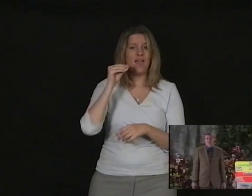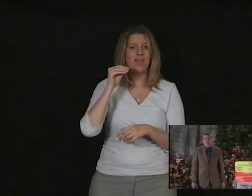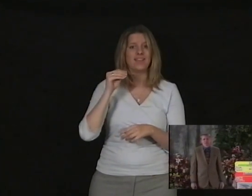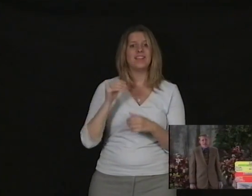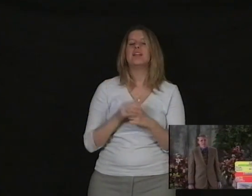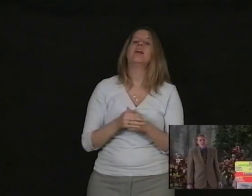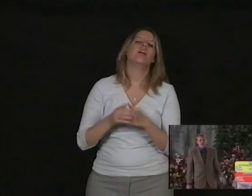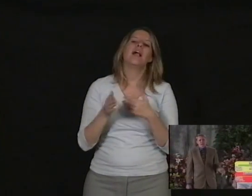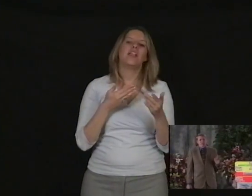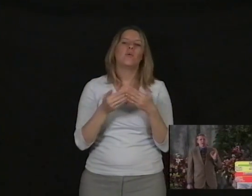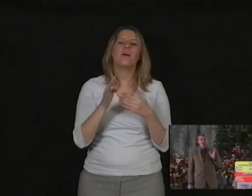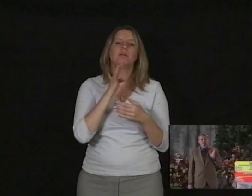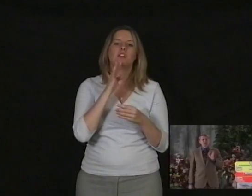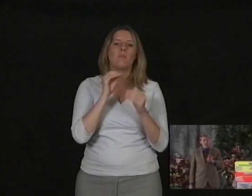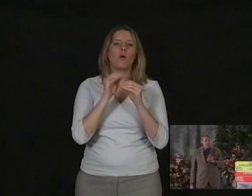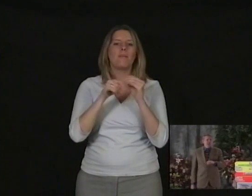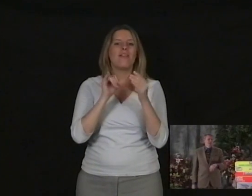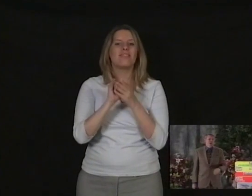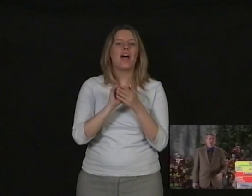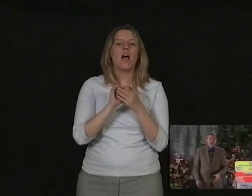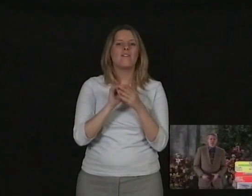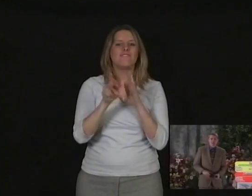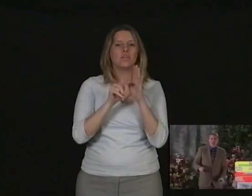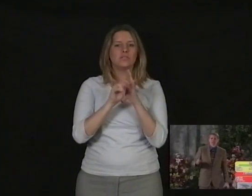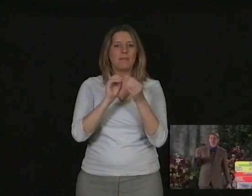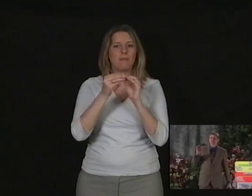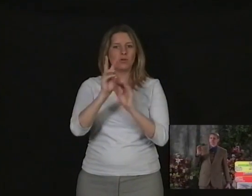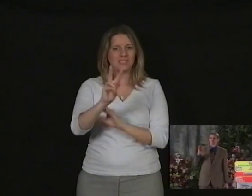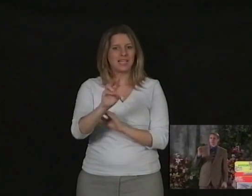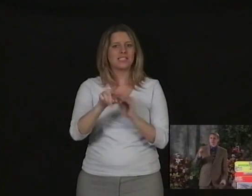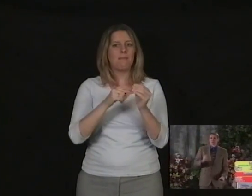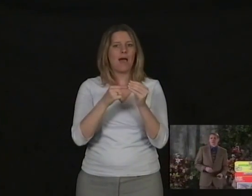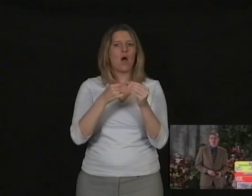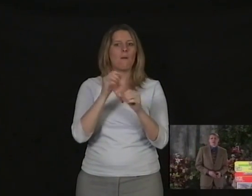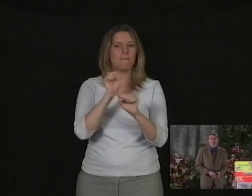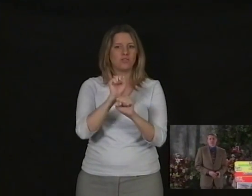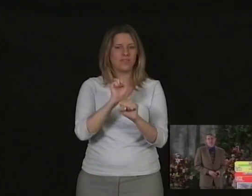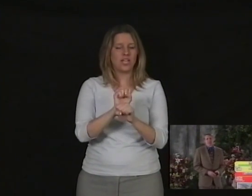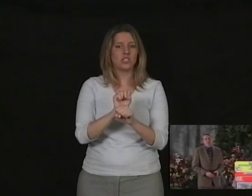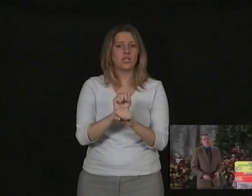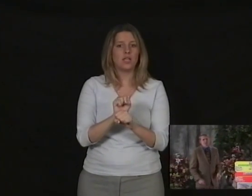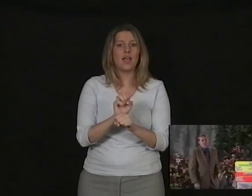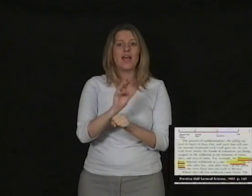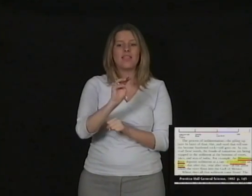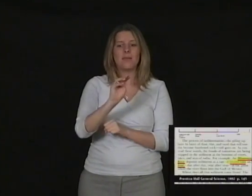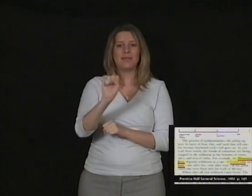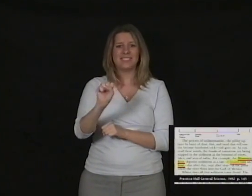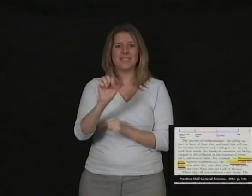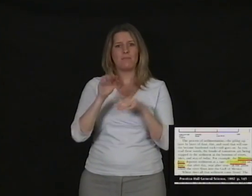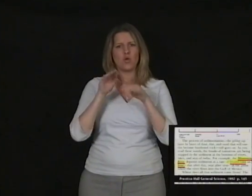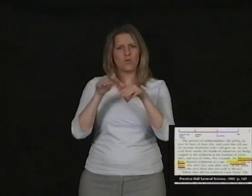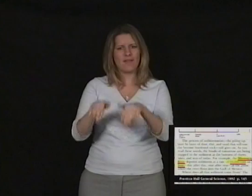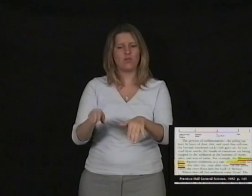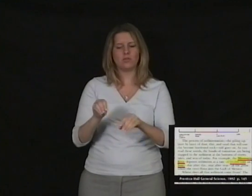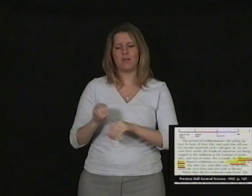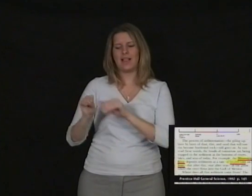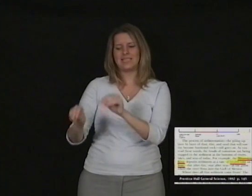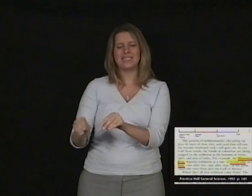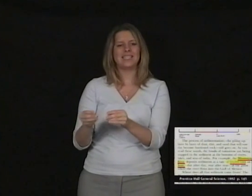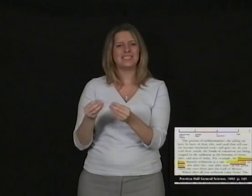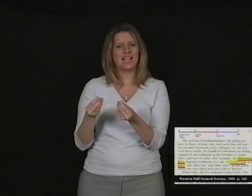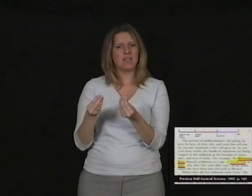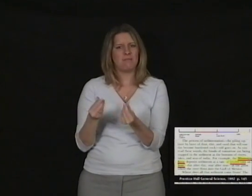Mm-hmm. Anyway, we cover more on that on videotape number 6 about petrification. The Mississippi River is depositing sediments at the